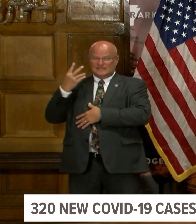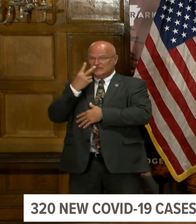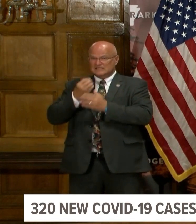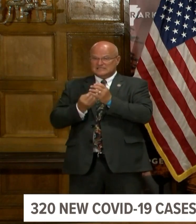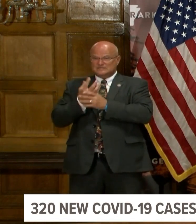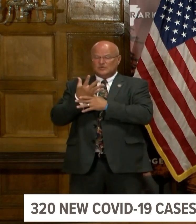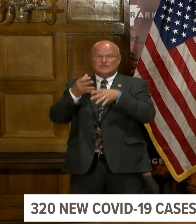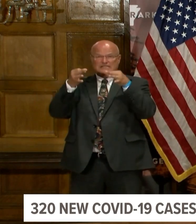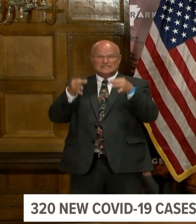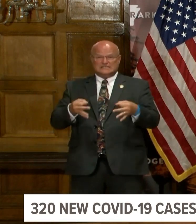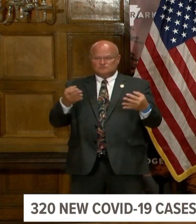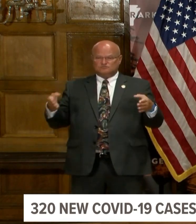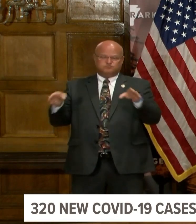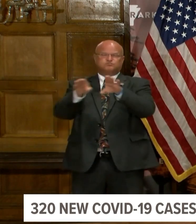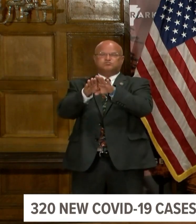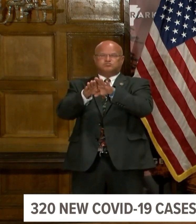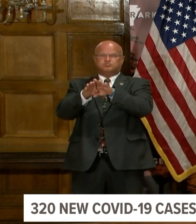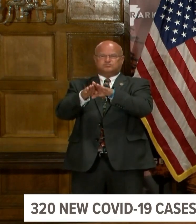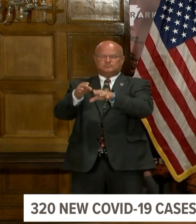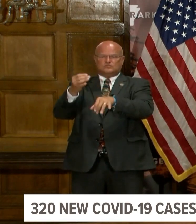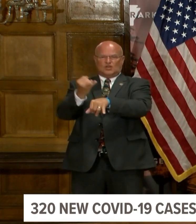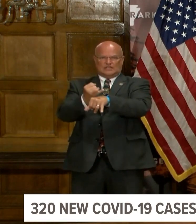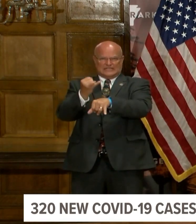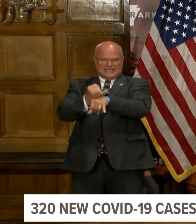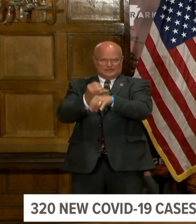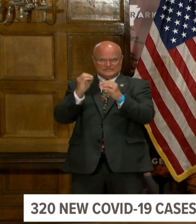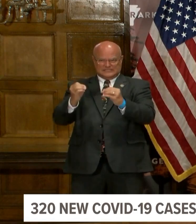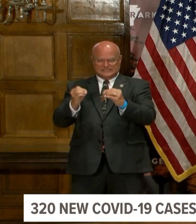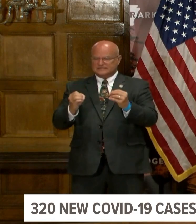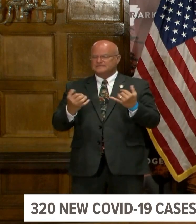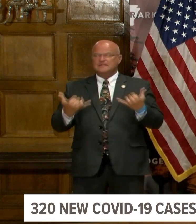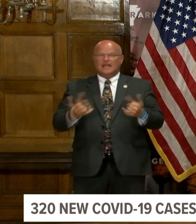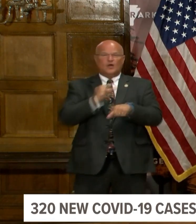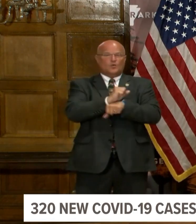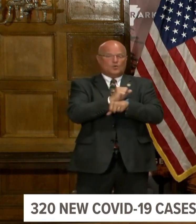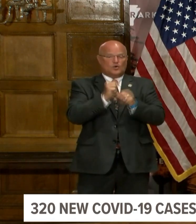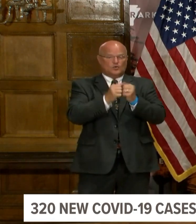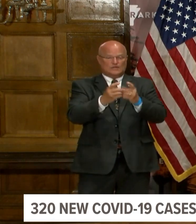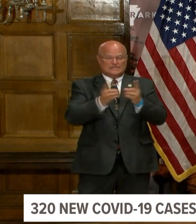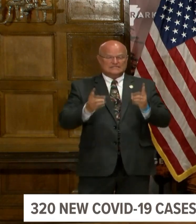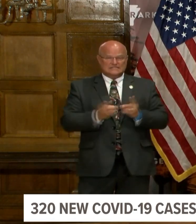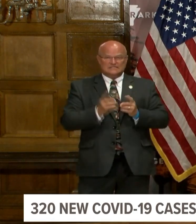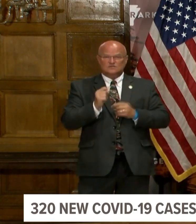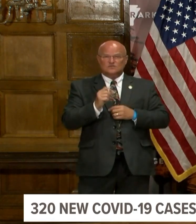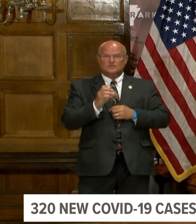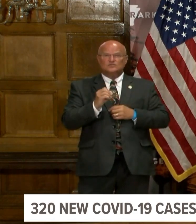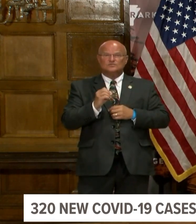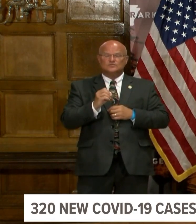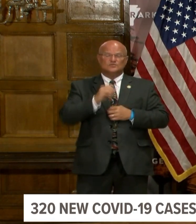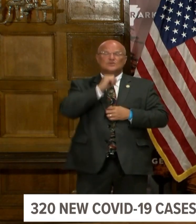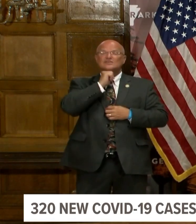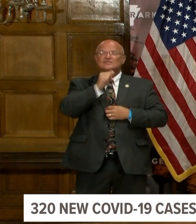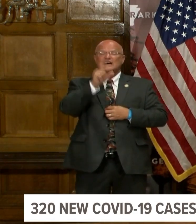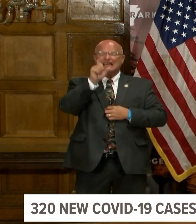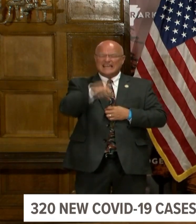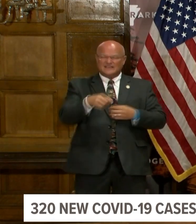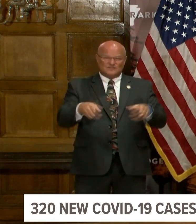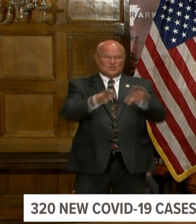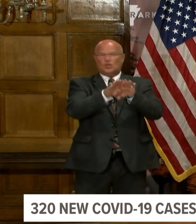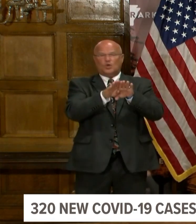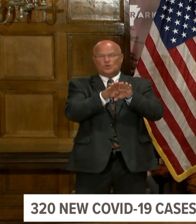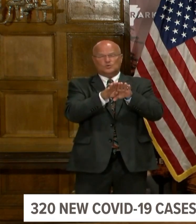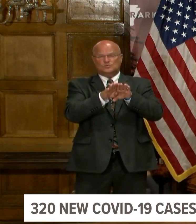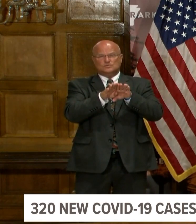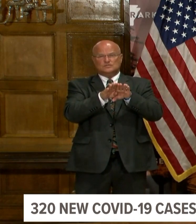spring was a decision to close to on-site instruction. We are going to work with districts to not have to close for